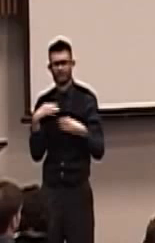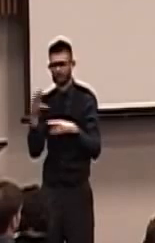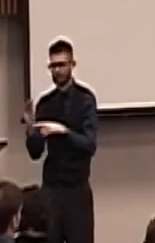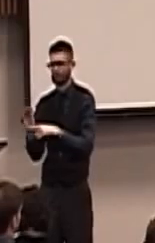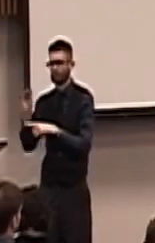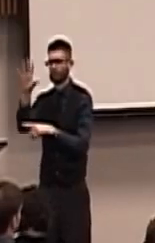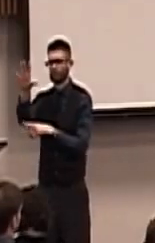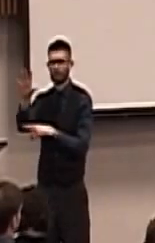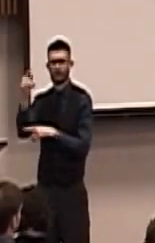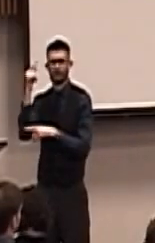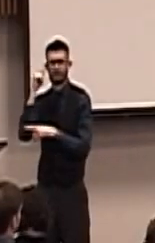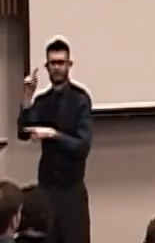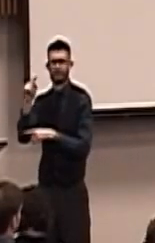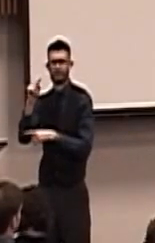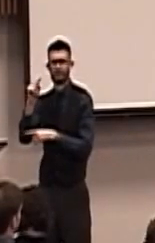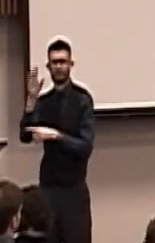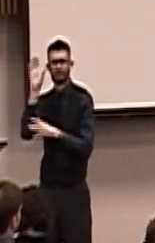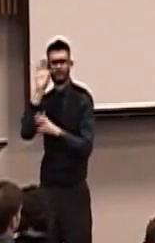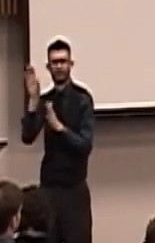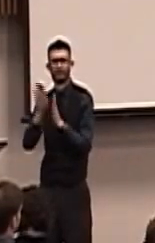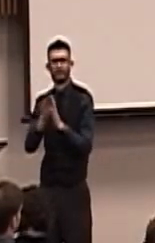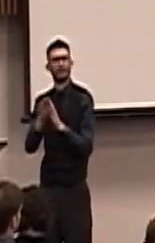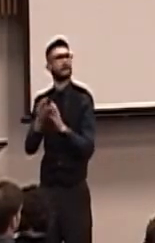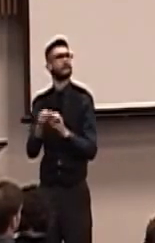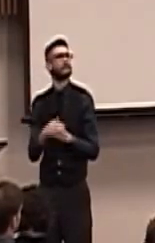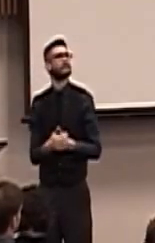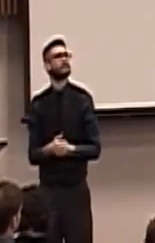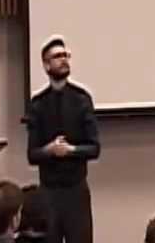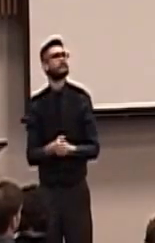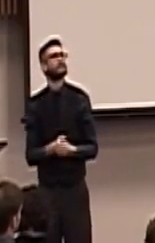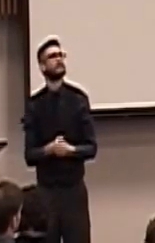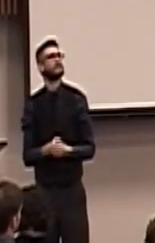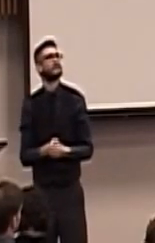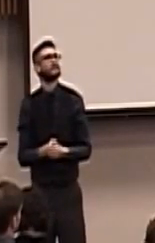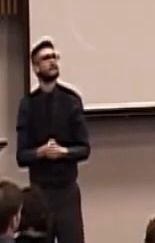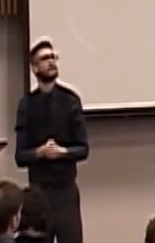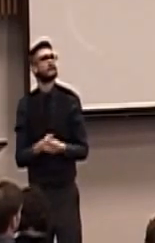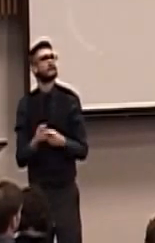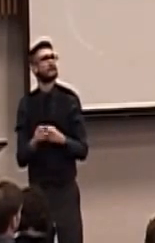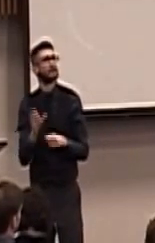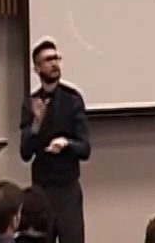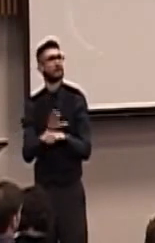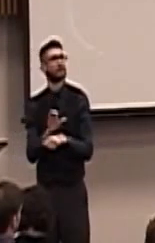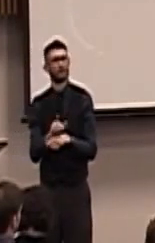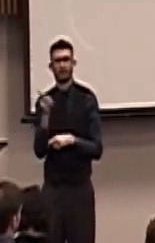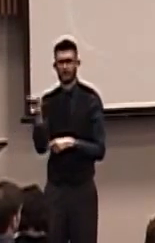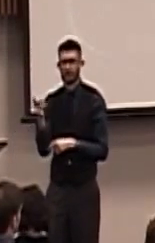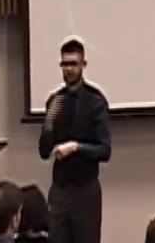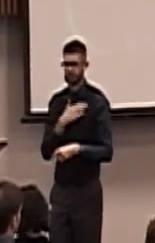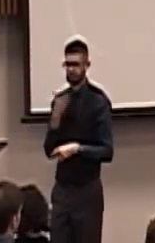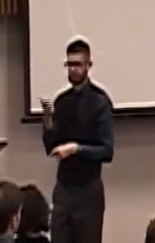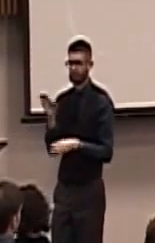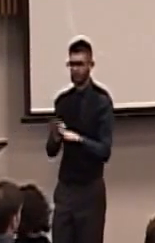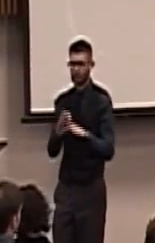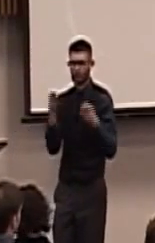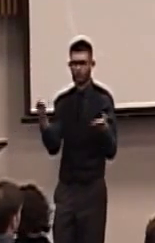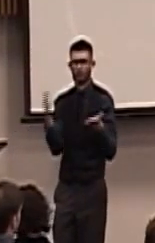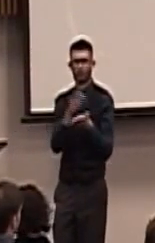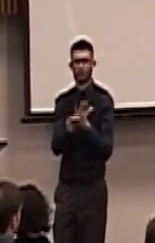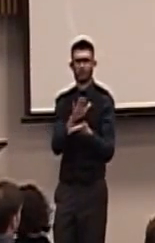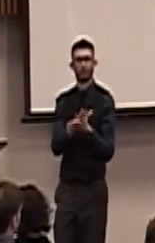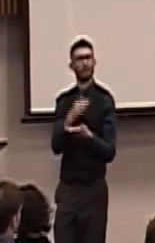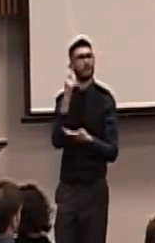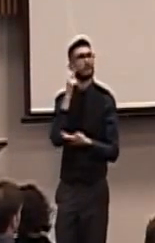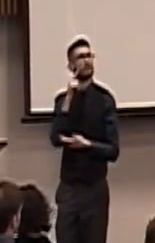So that was pretty exciting. The church there has voluntarily opened a school for